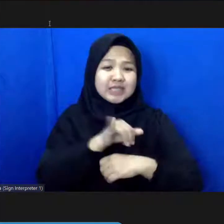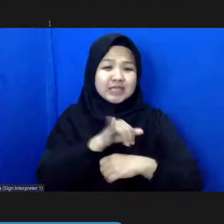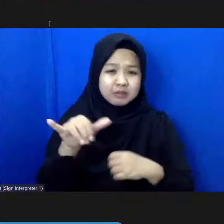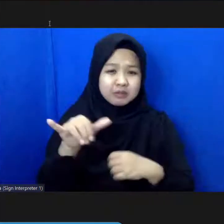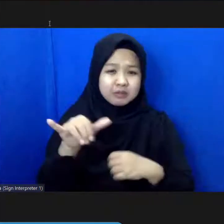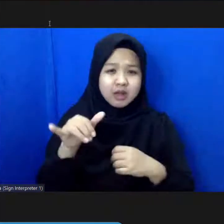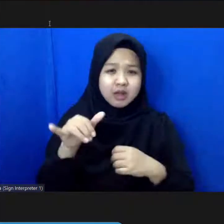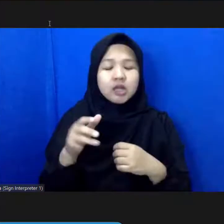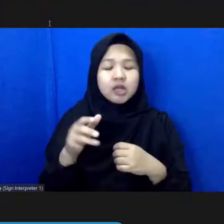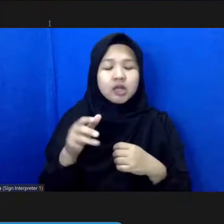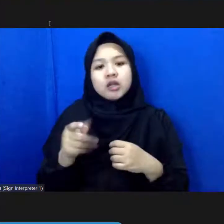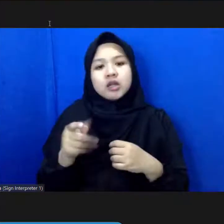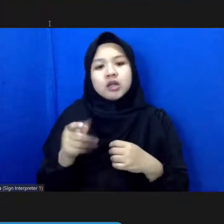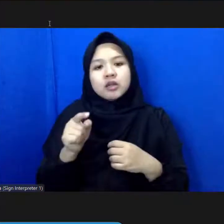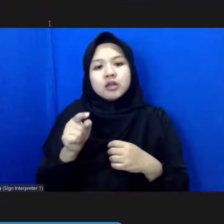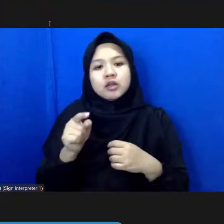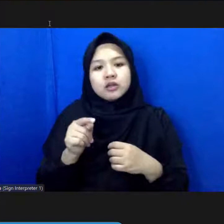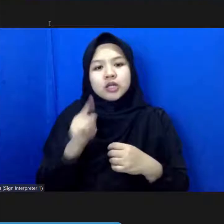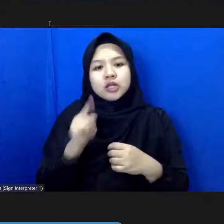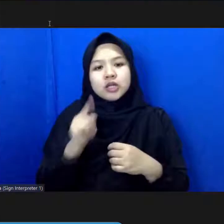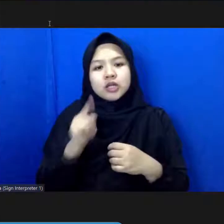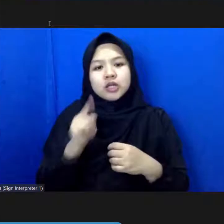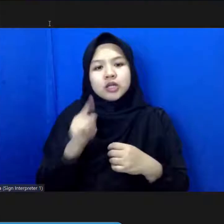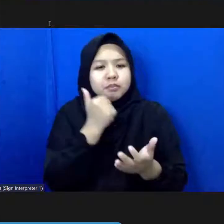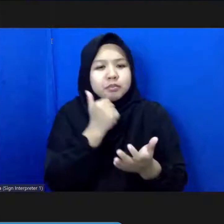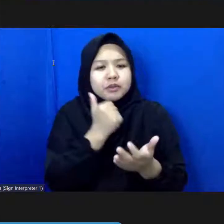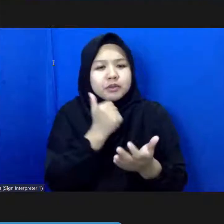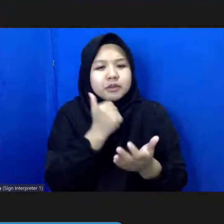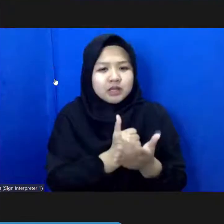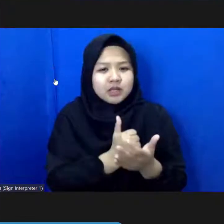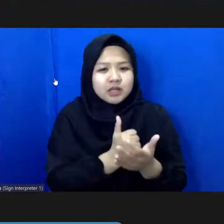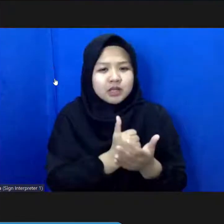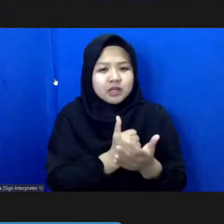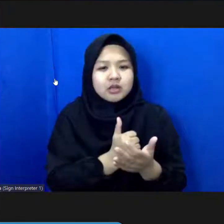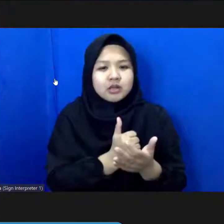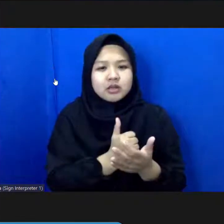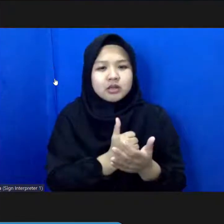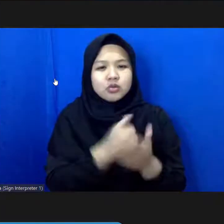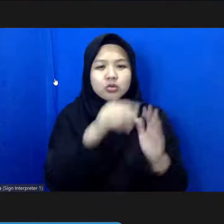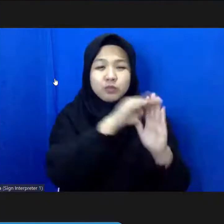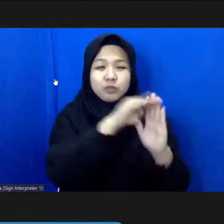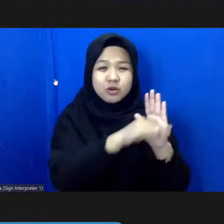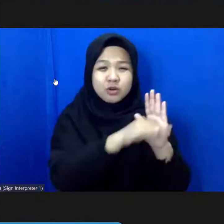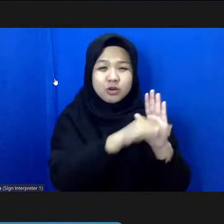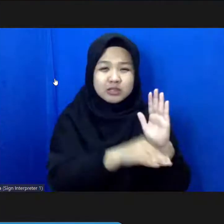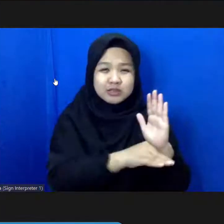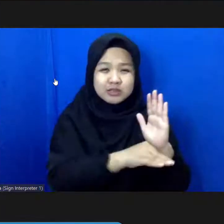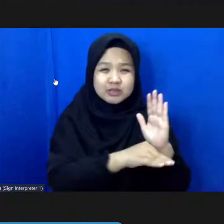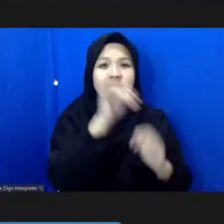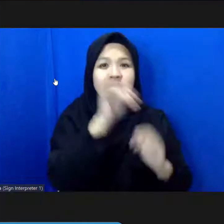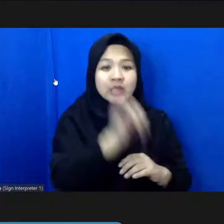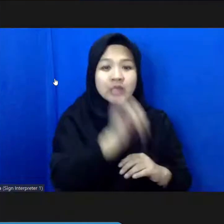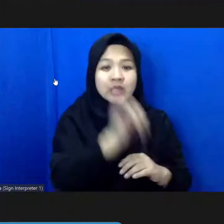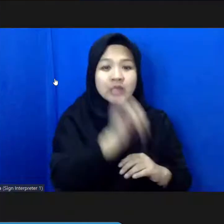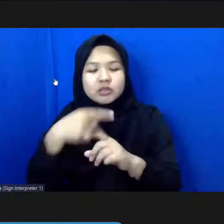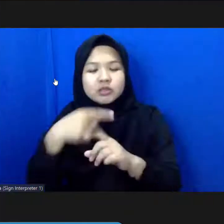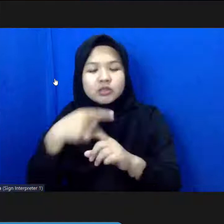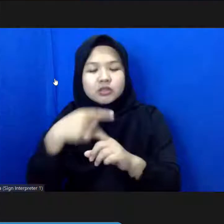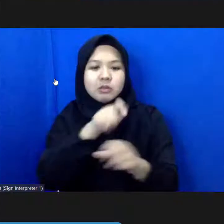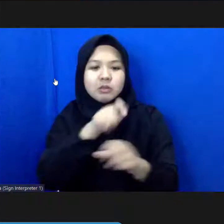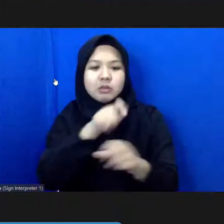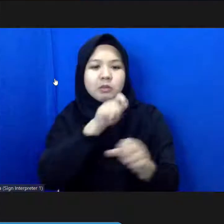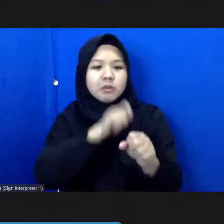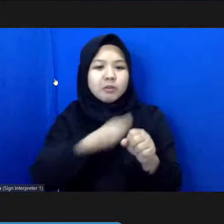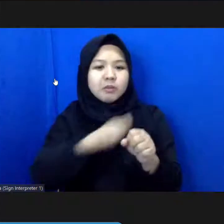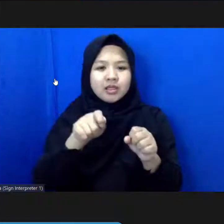is very important also not only in the policies, in making